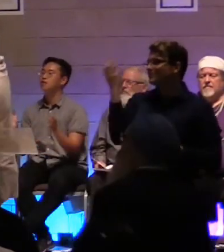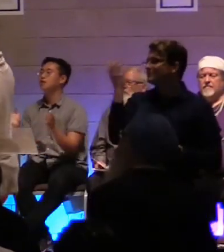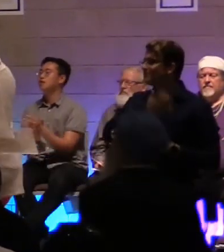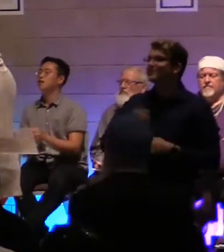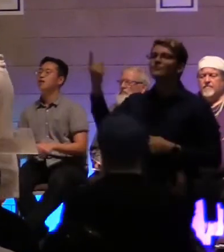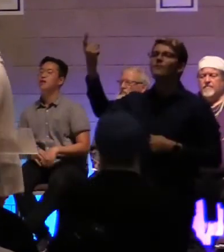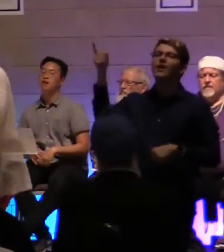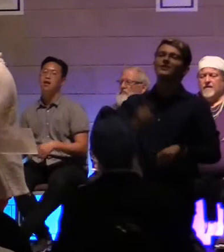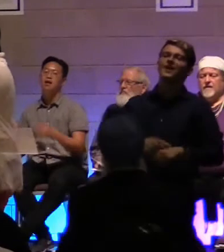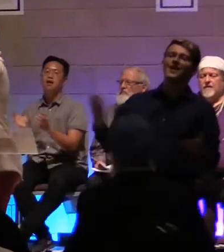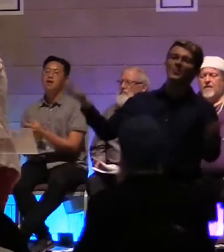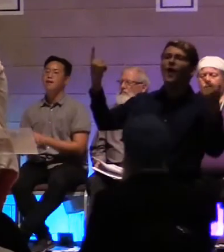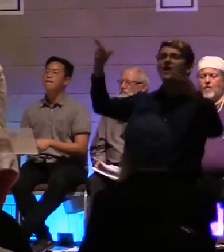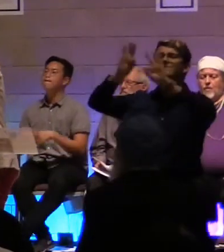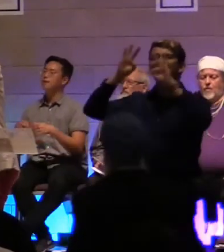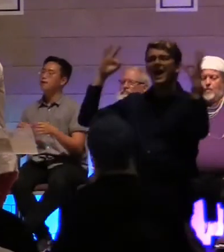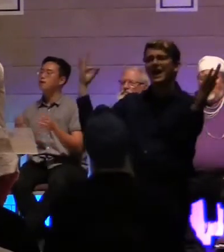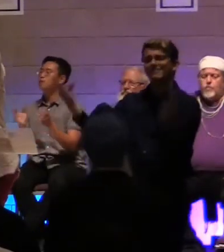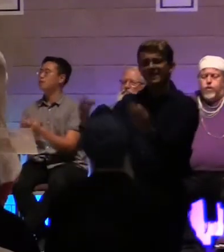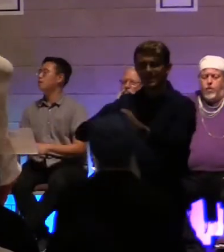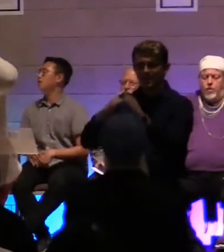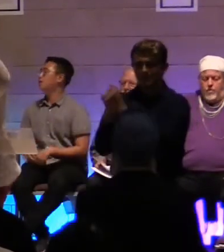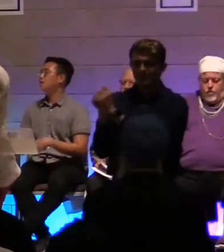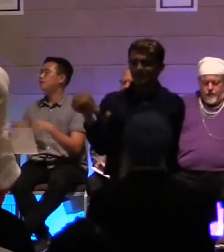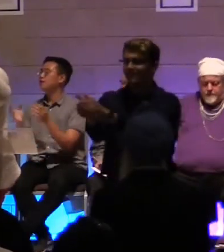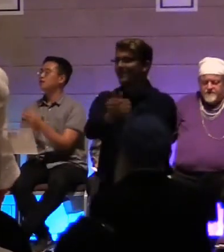One more time, one family, one family.